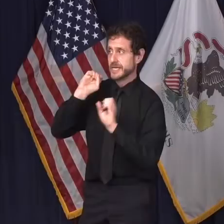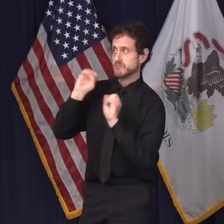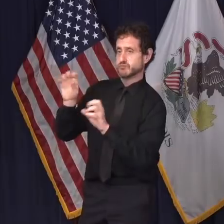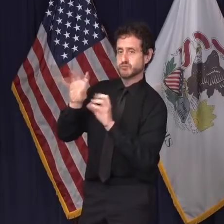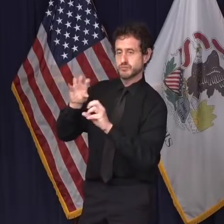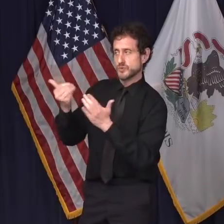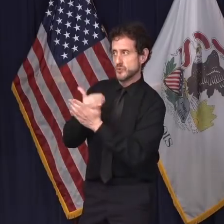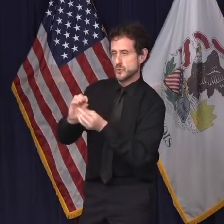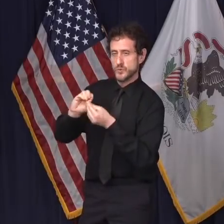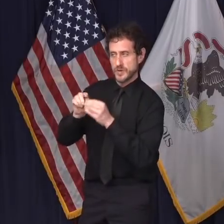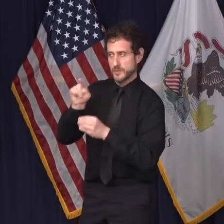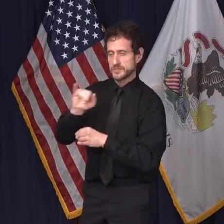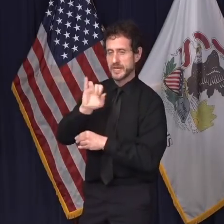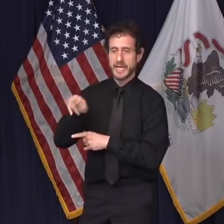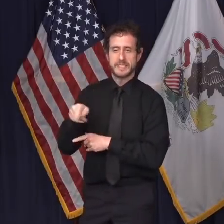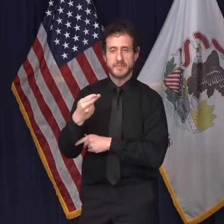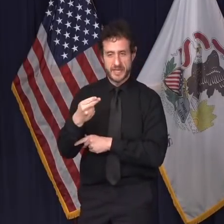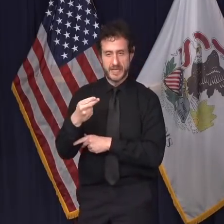our IDPH website,